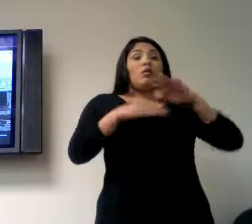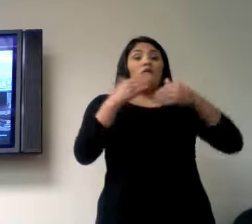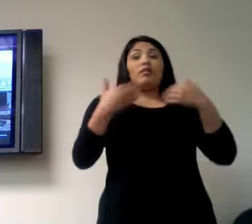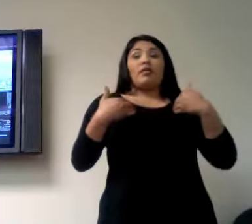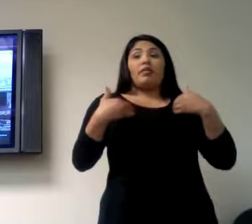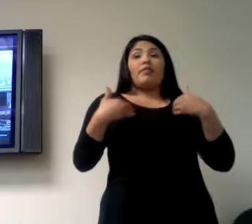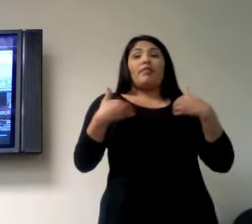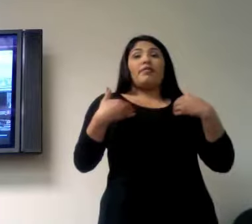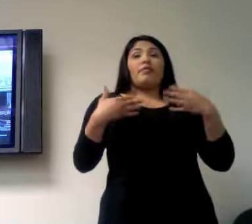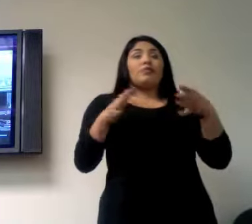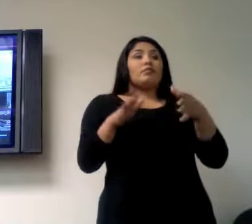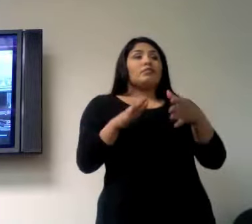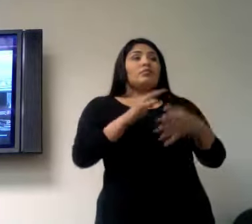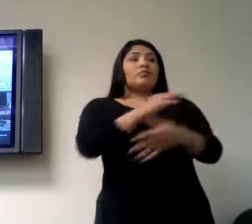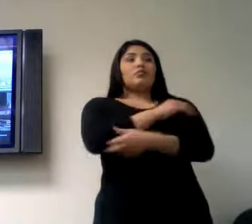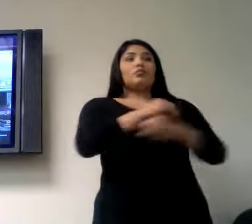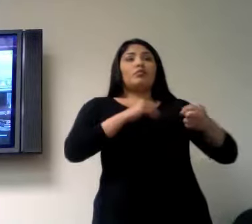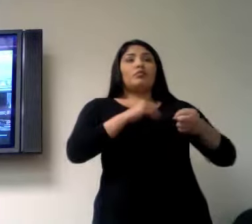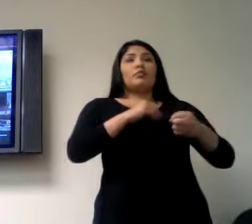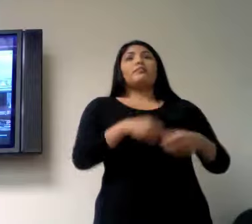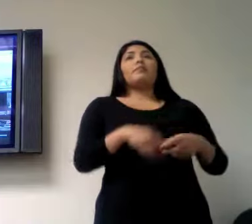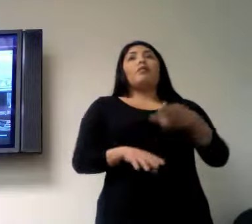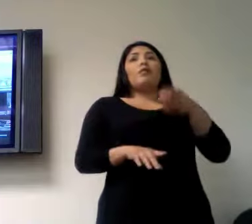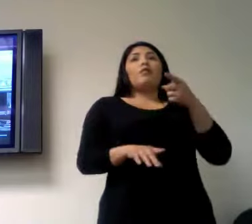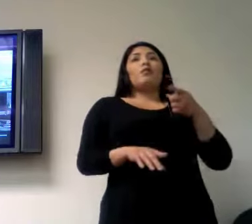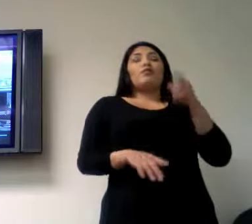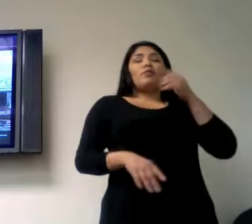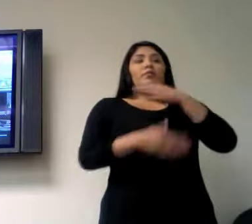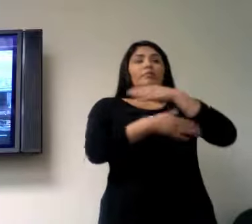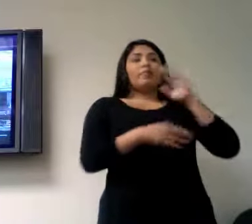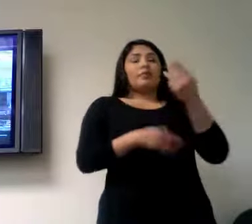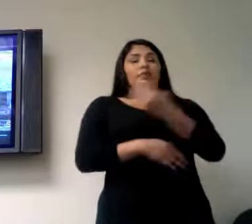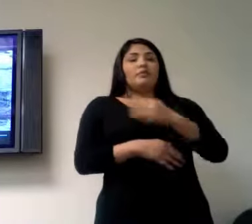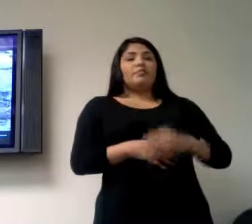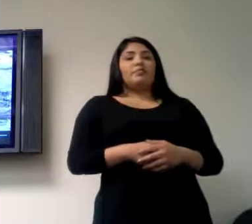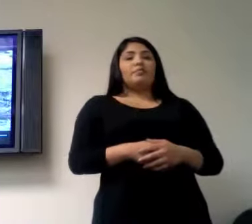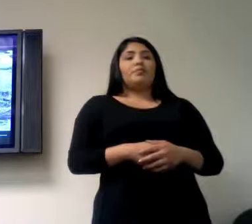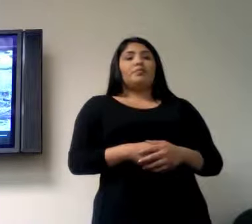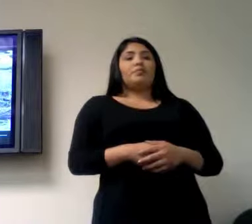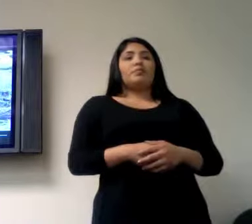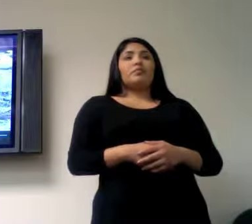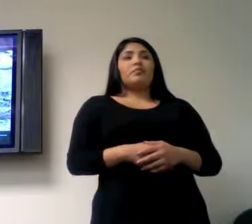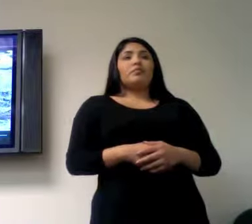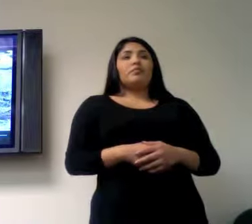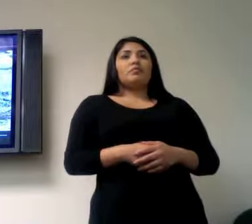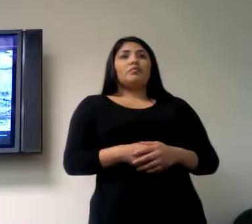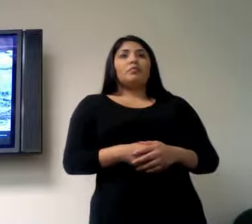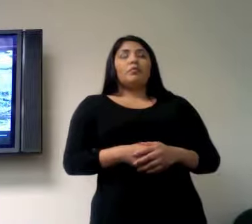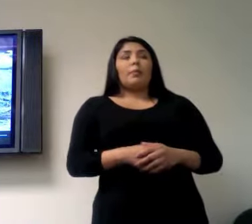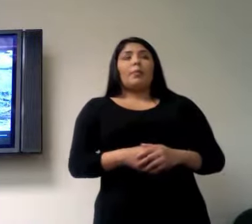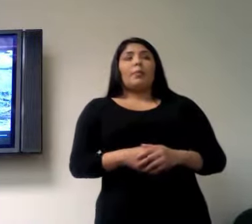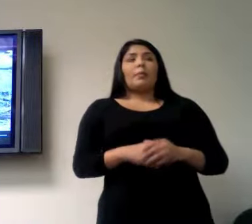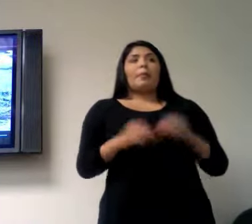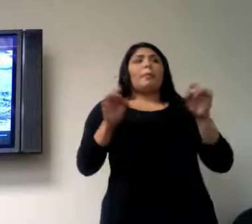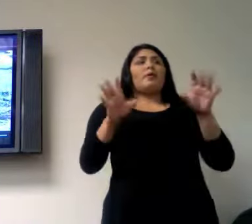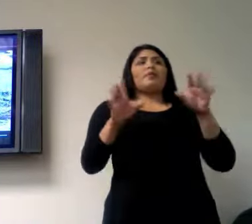A more dirty, destitute, and diabolical lot of humanity cannot be conceived. On